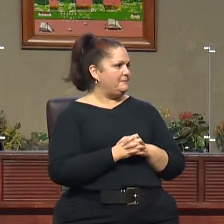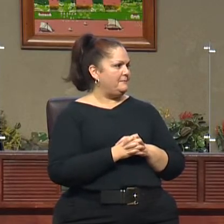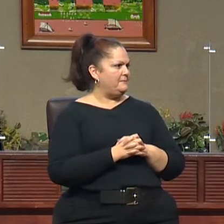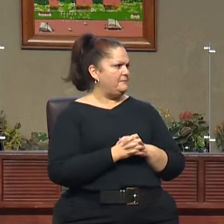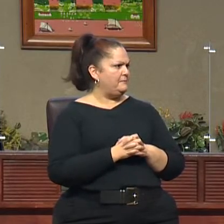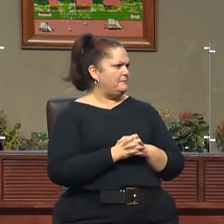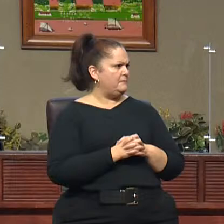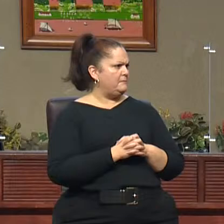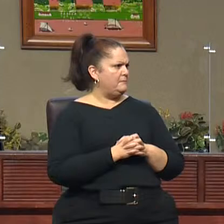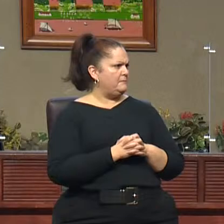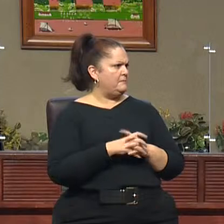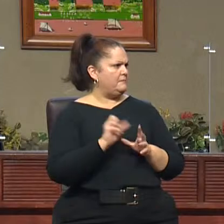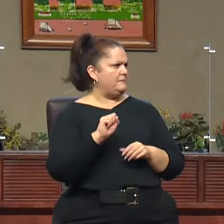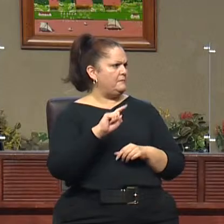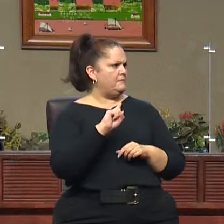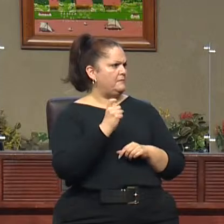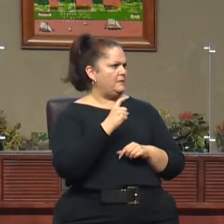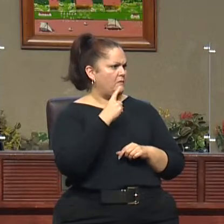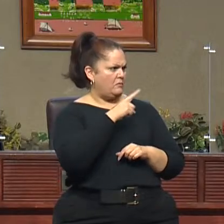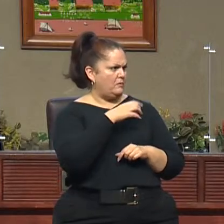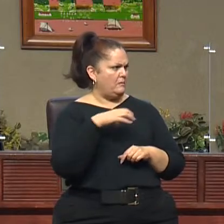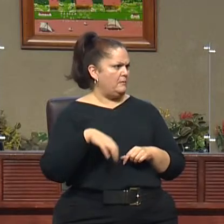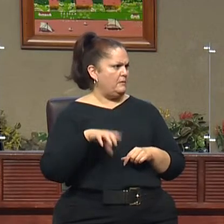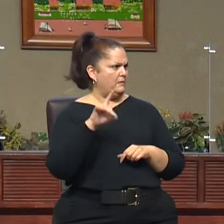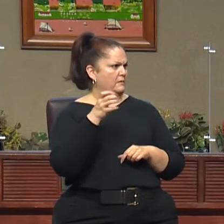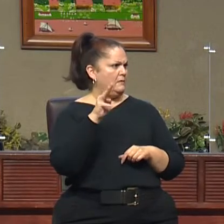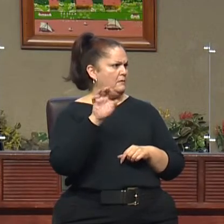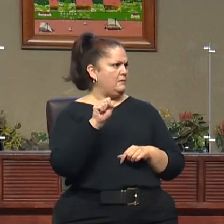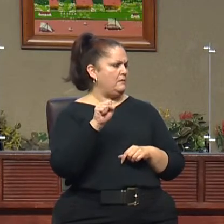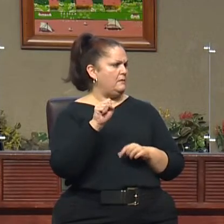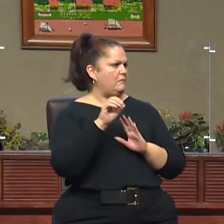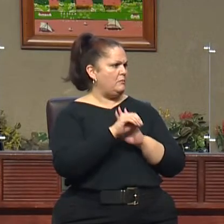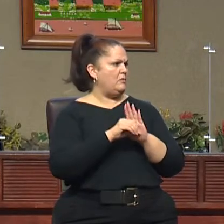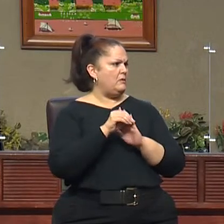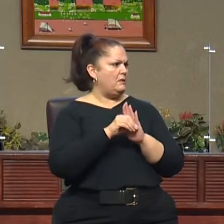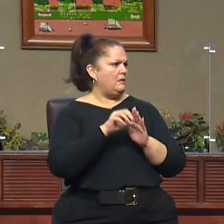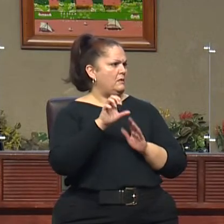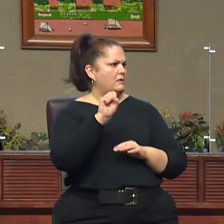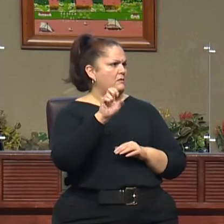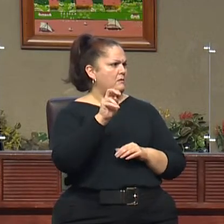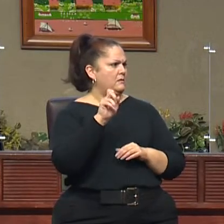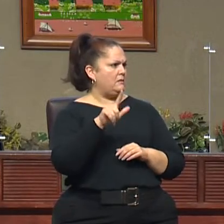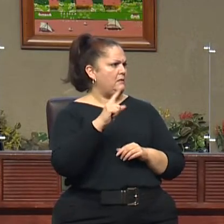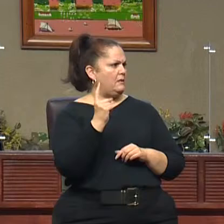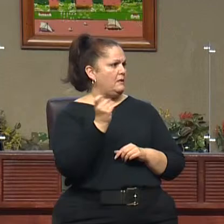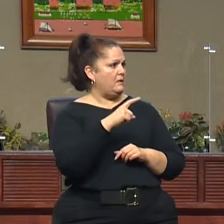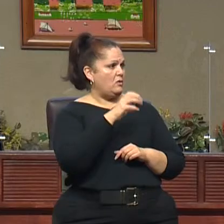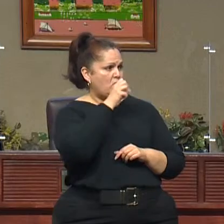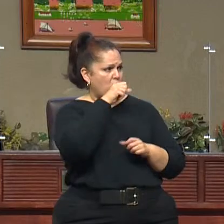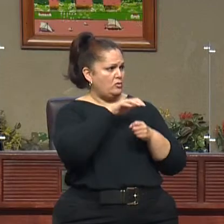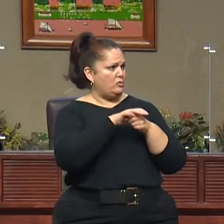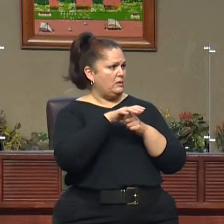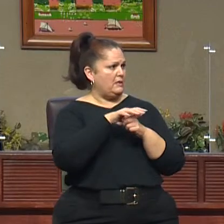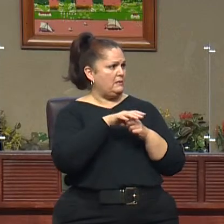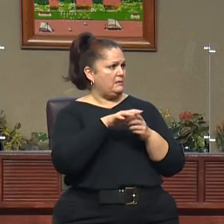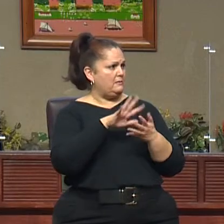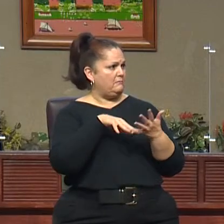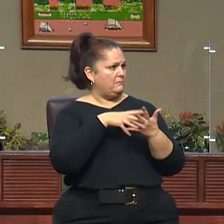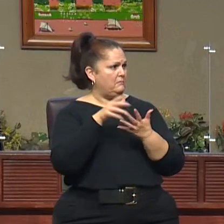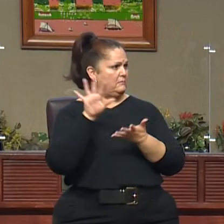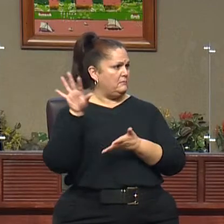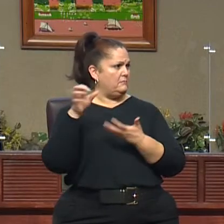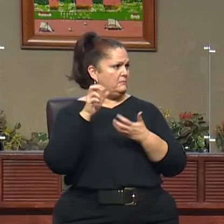Mayor Demings, the first question is for you, coming from Martin Comos with the Orlando Sentinel, and he asks, Orange County is scheduled to receive a total